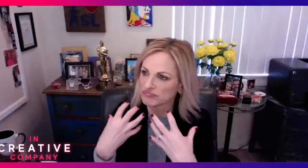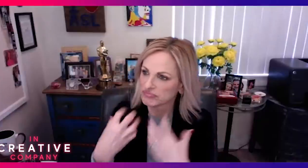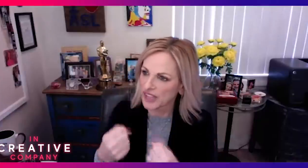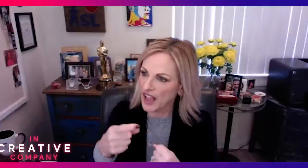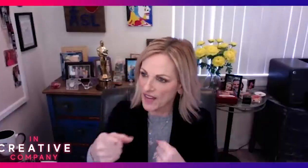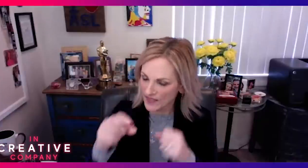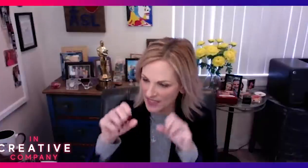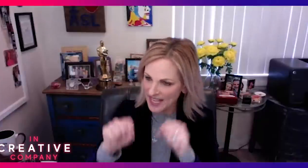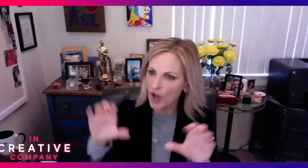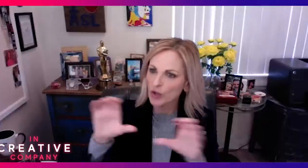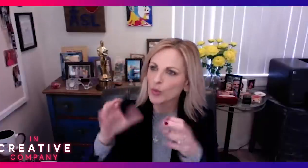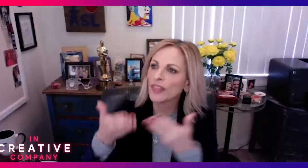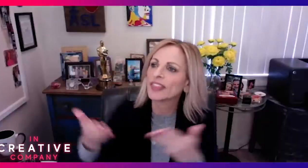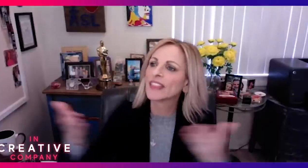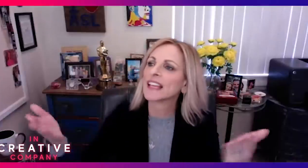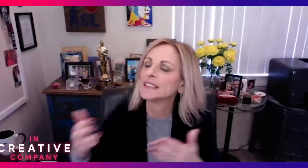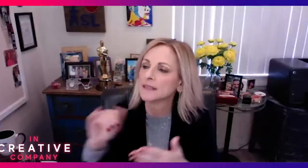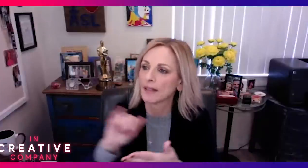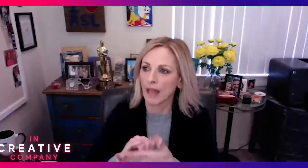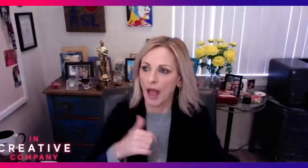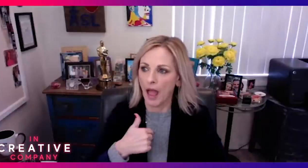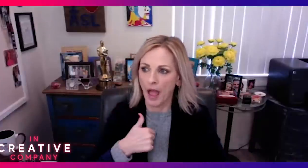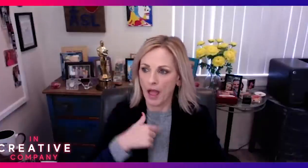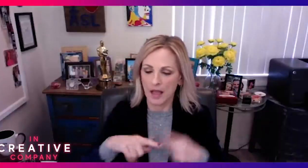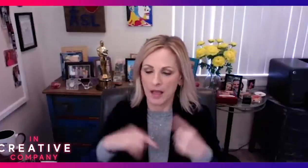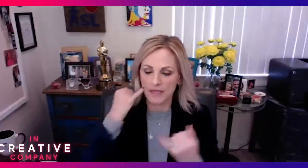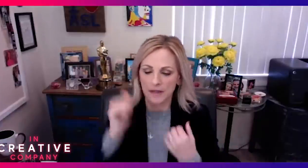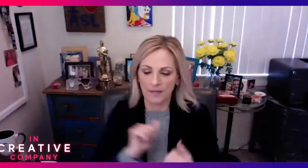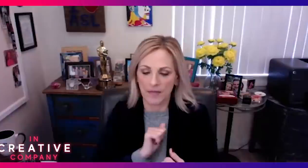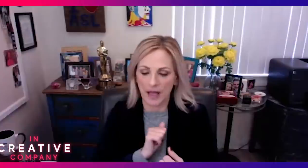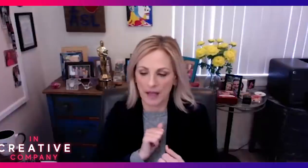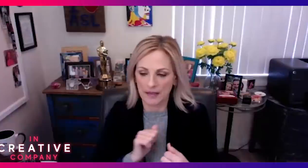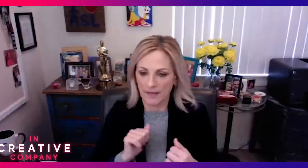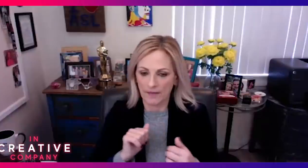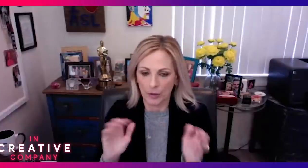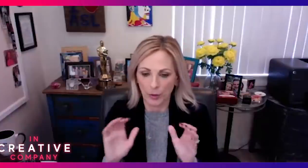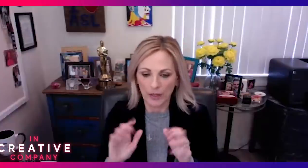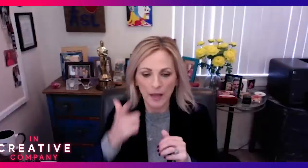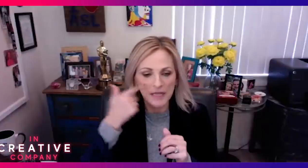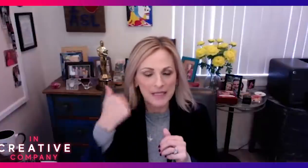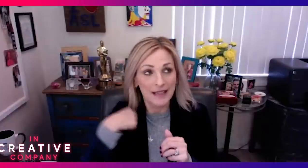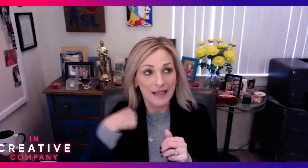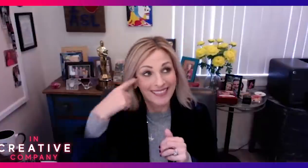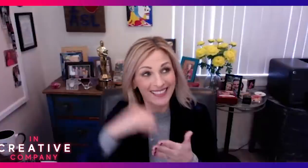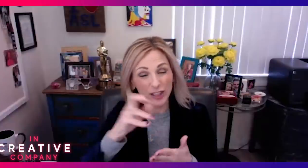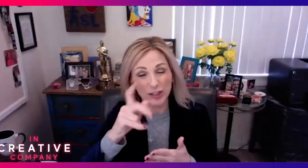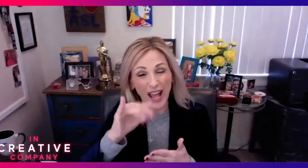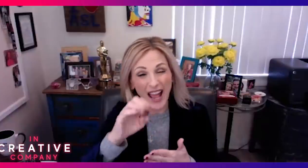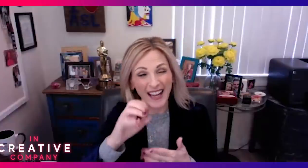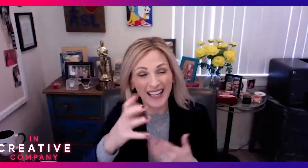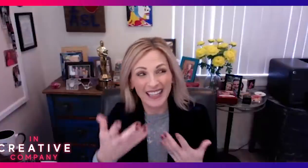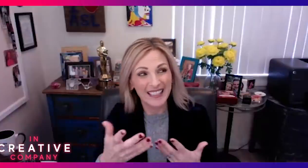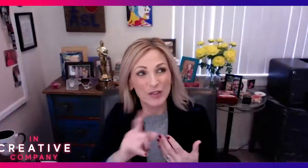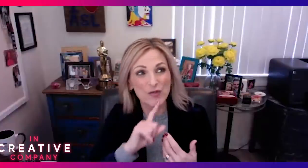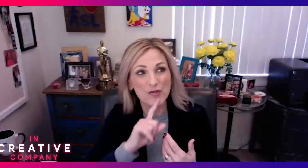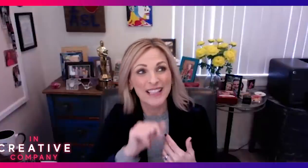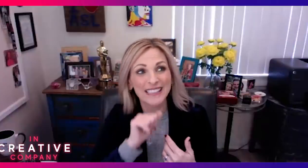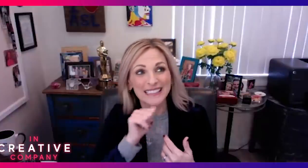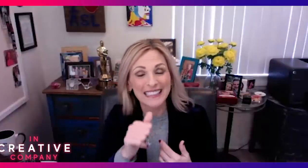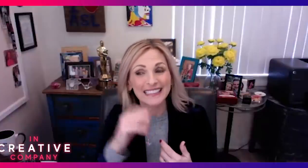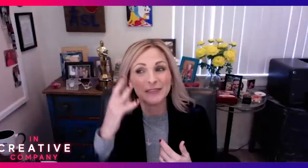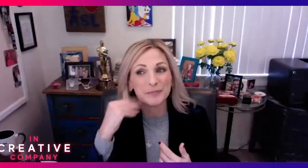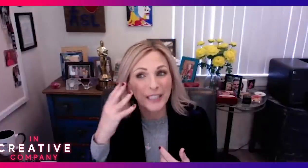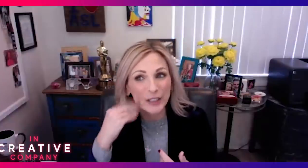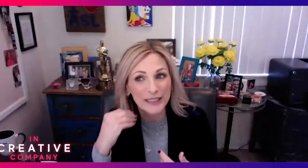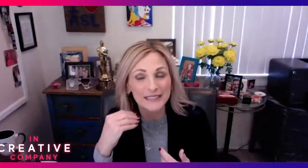wow, you're so brave. You could do things that I could never do. I tried to imagine myself in that scene. I remember when we filmed it, that